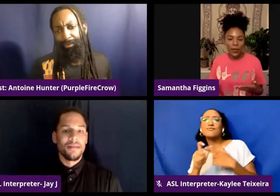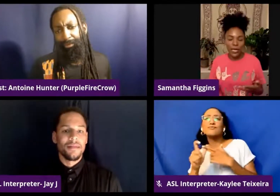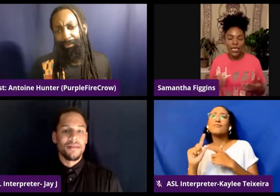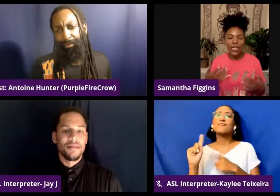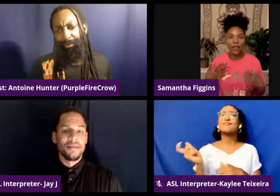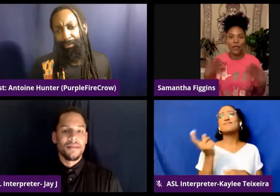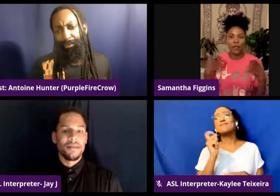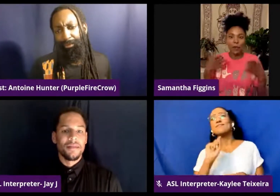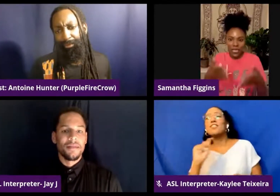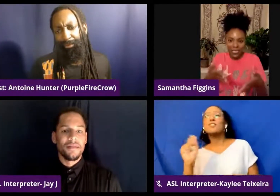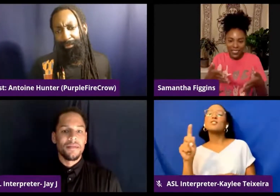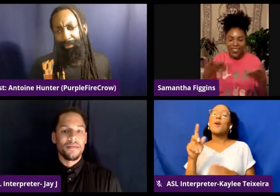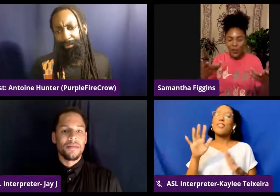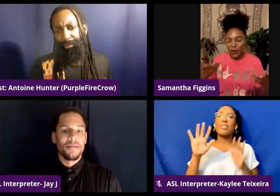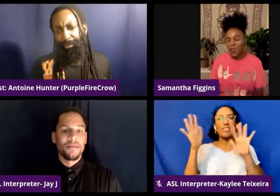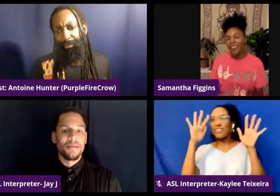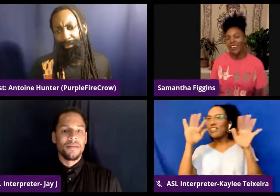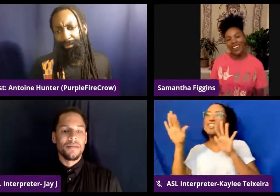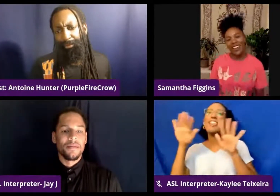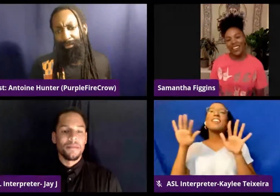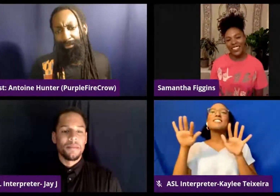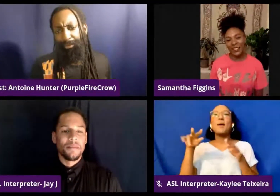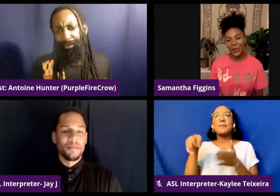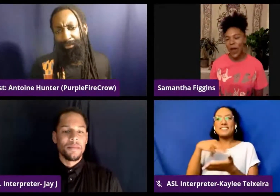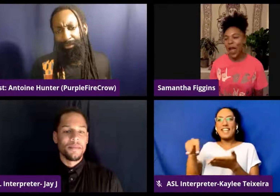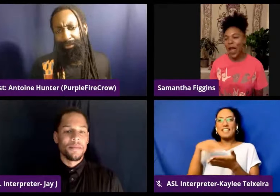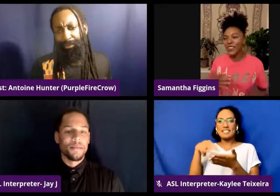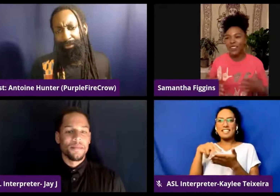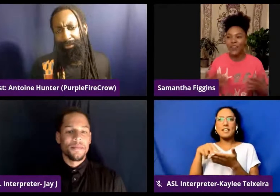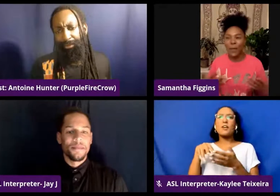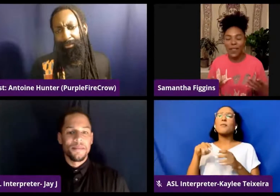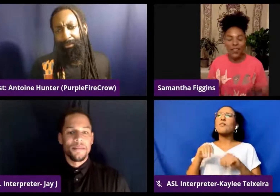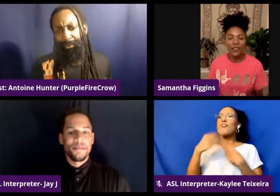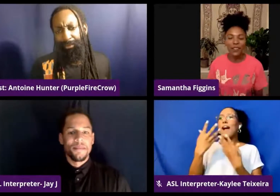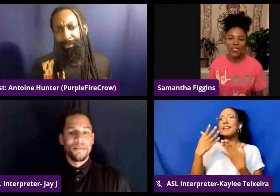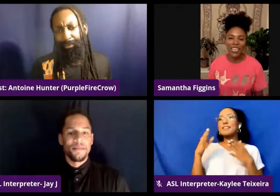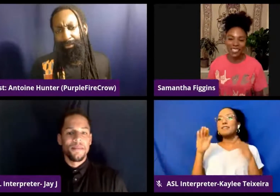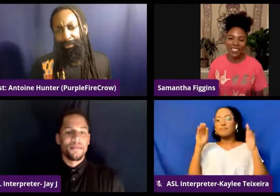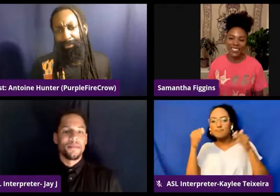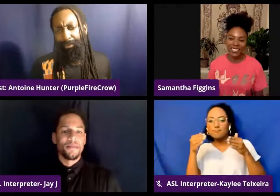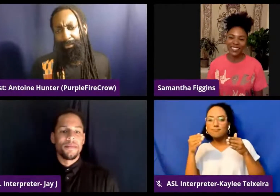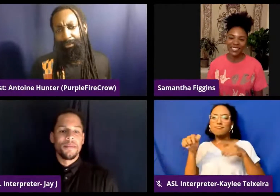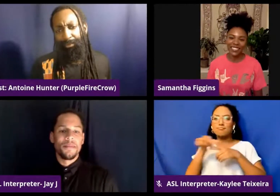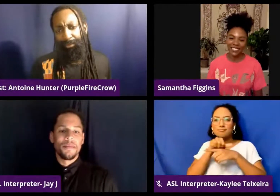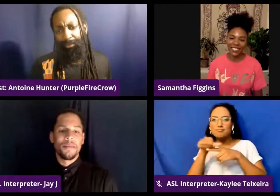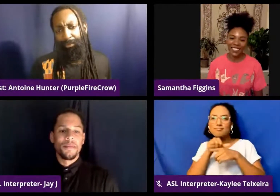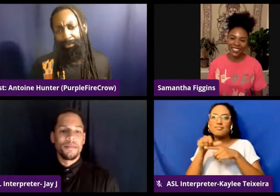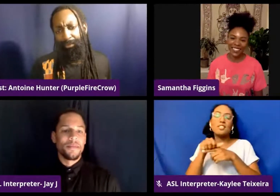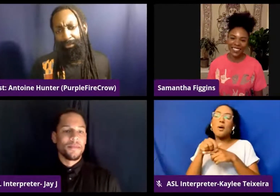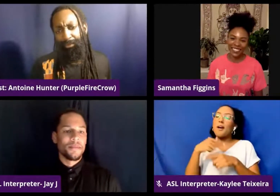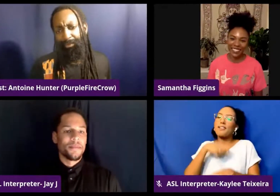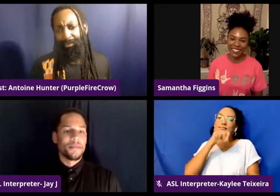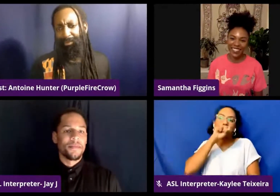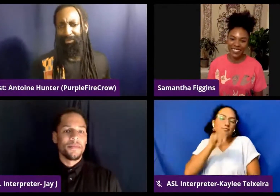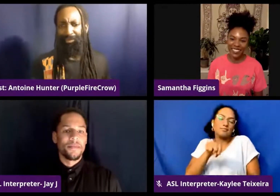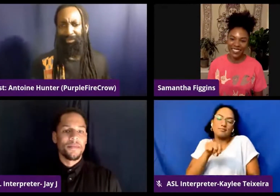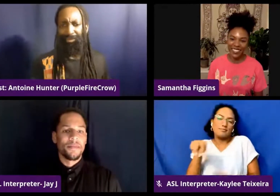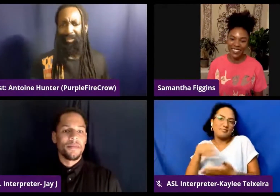me the discipline and gave me focus. So yeah, that's where I really found my love of dance.